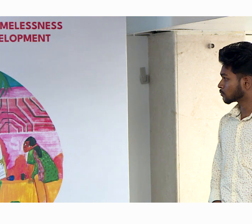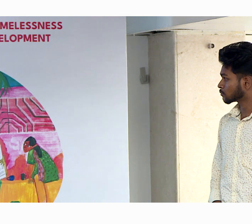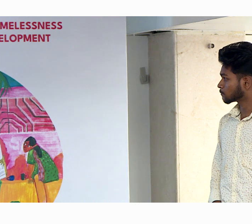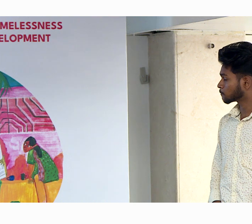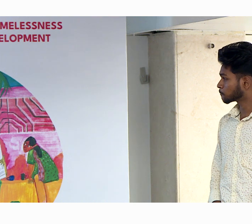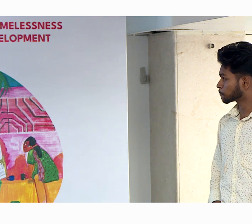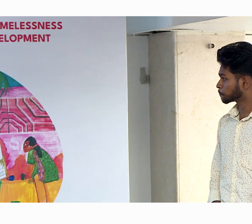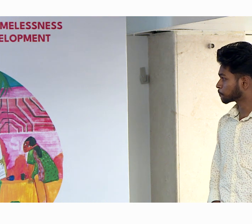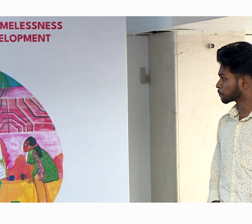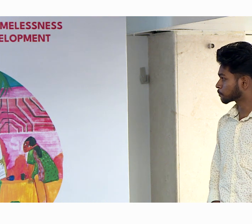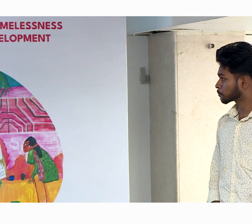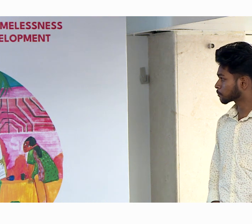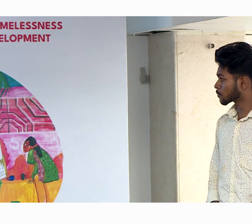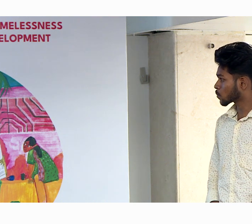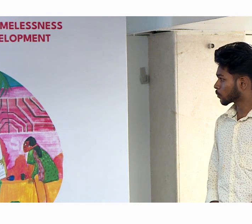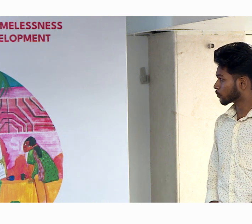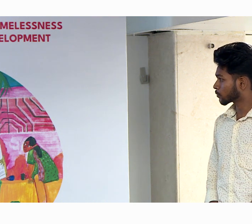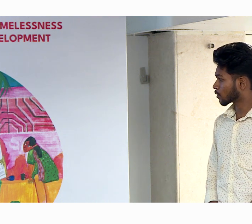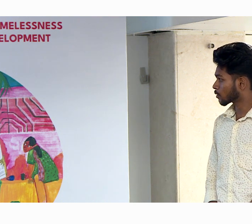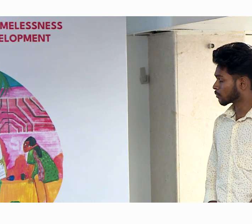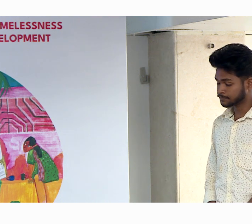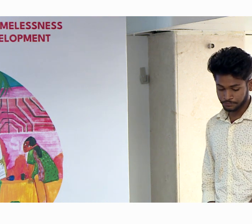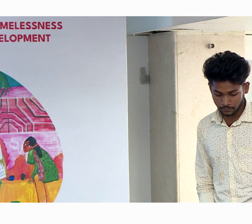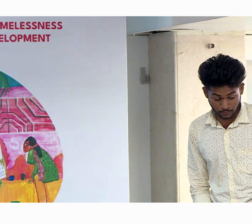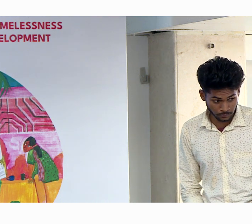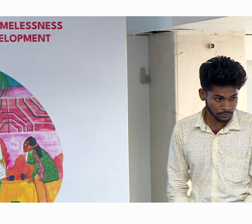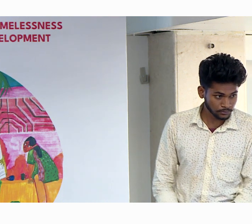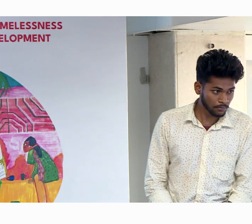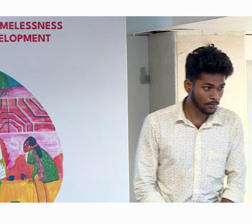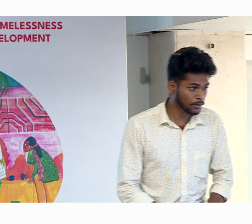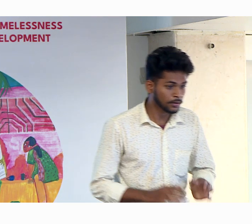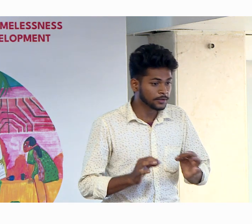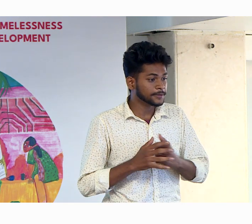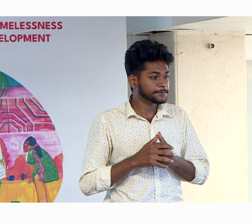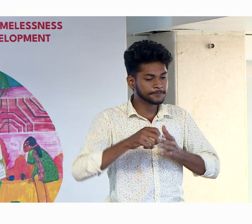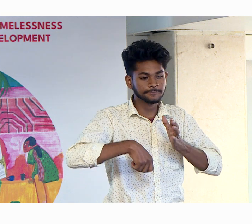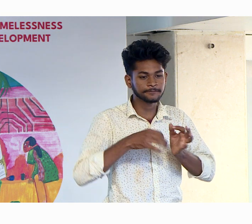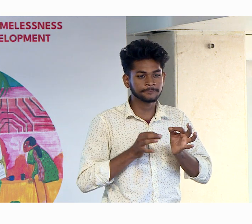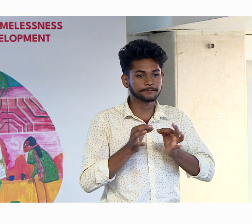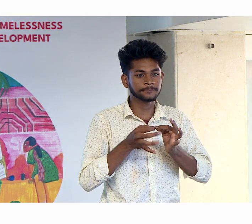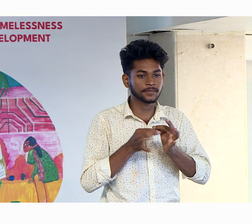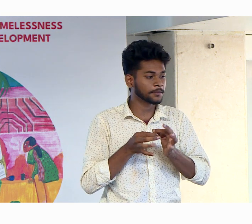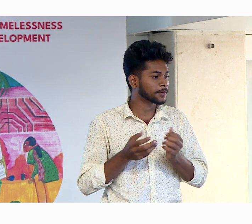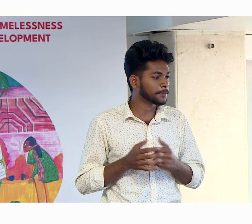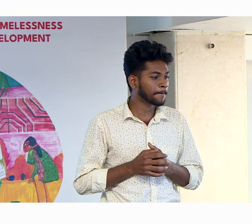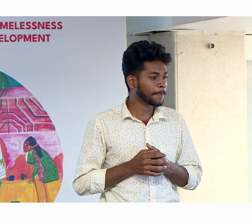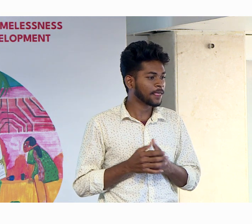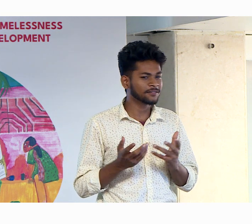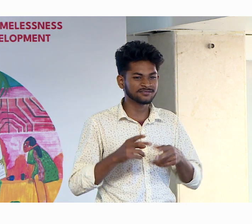team consider whether the research findings and the organisation meet the ARC's criteria for an implementation